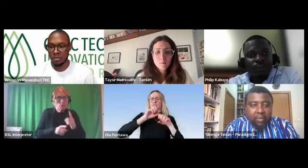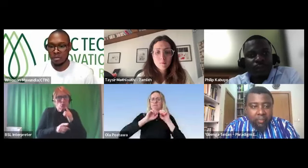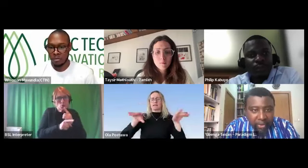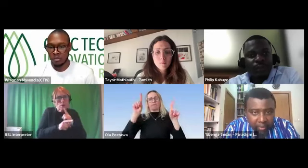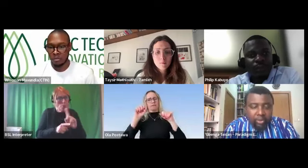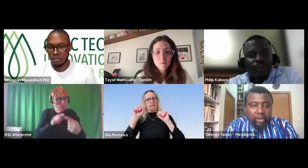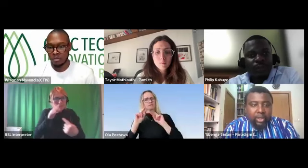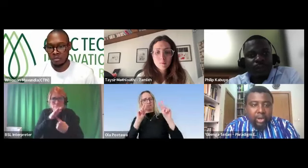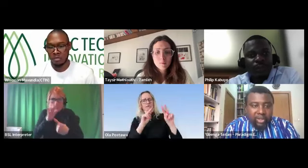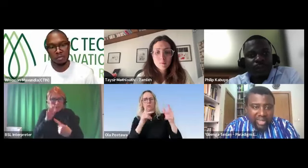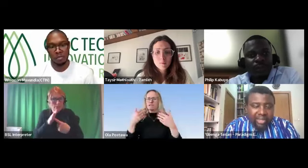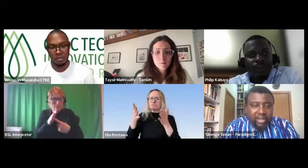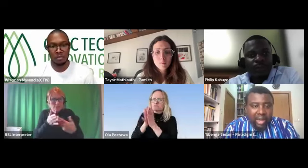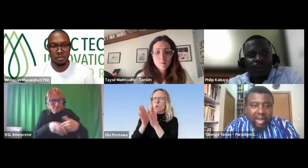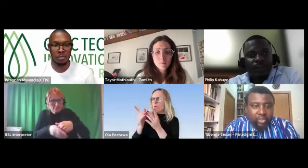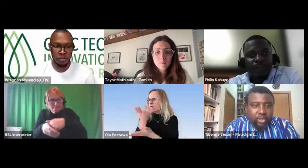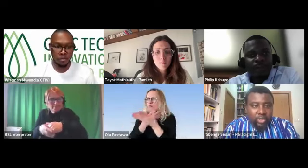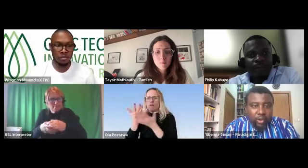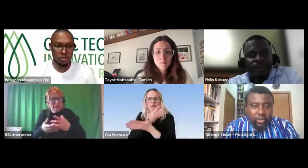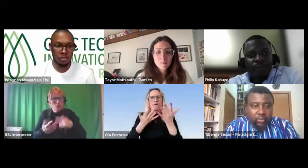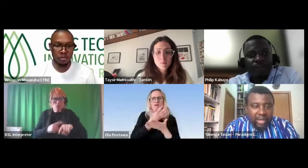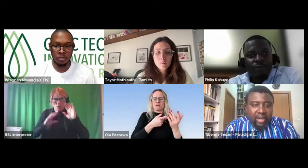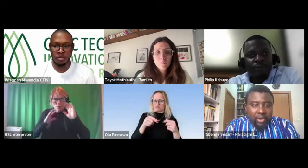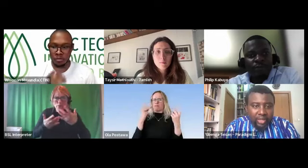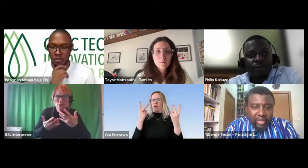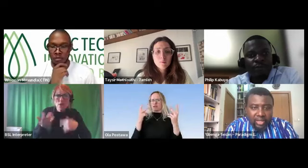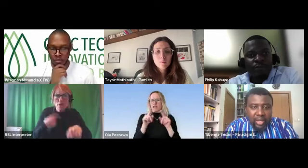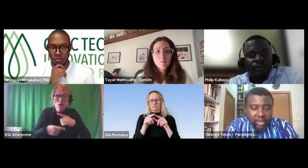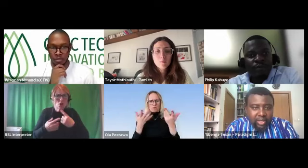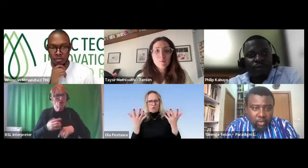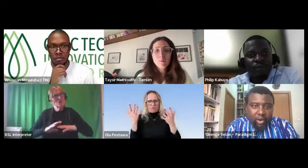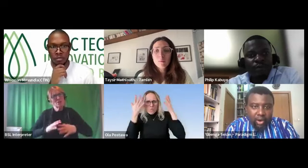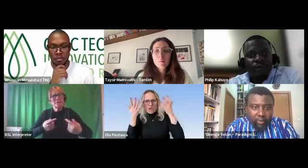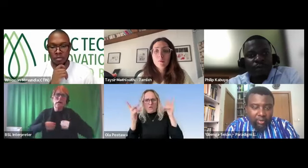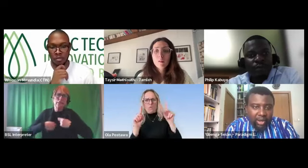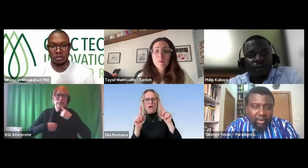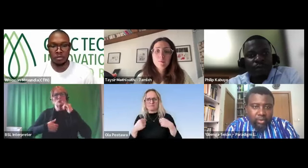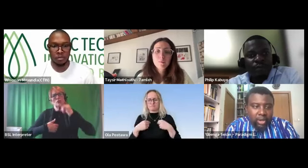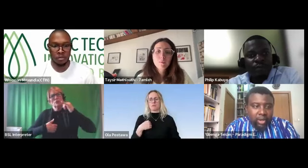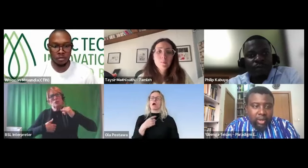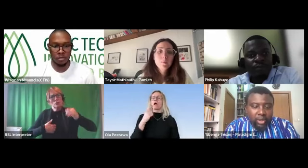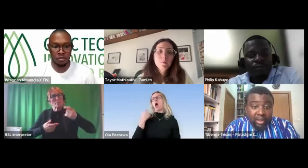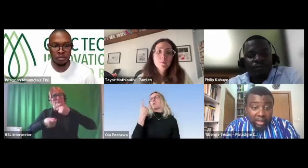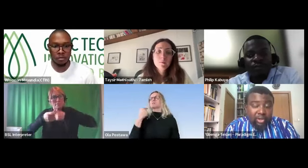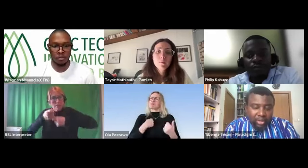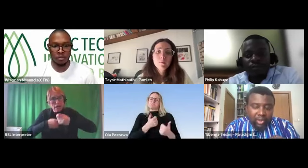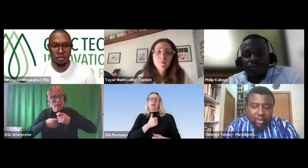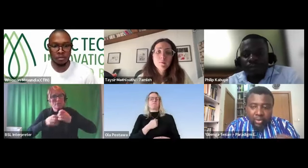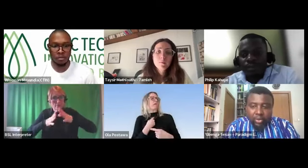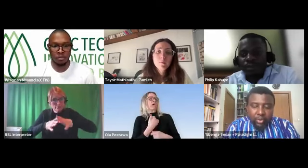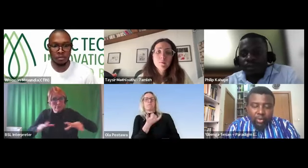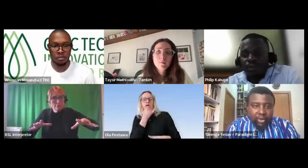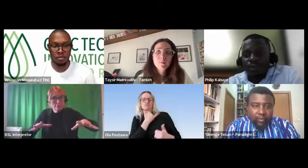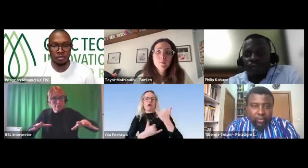is how we get people concerned, and it's not just us making noise and saying this is wrong, but it becomes